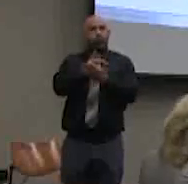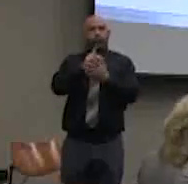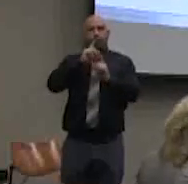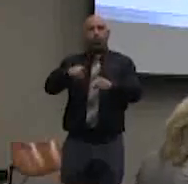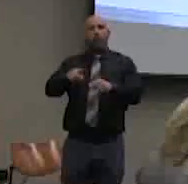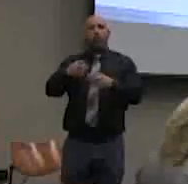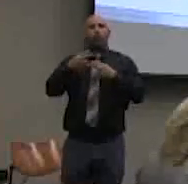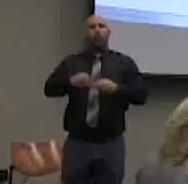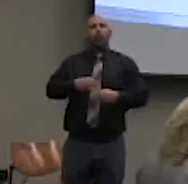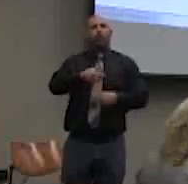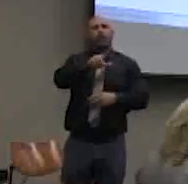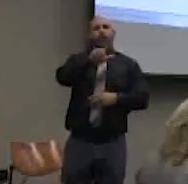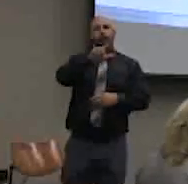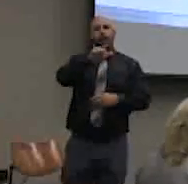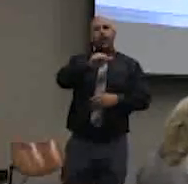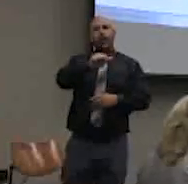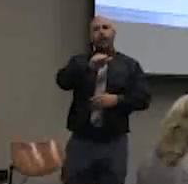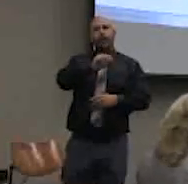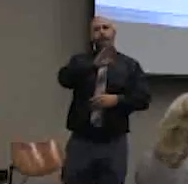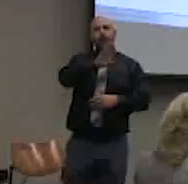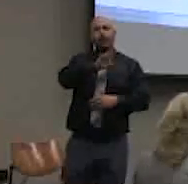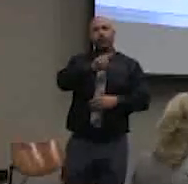essentially